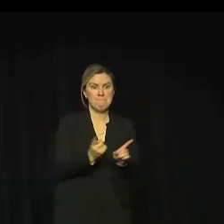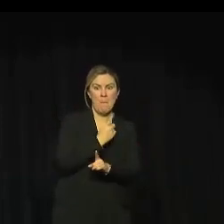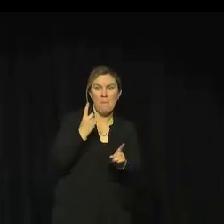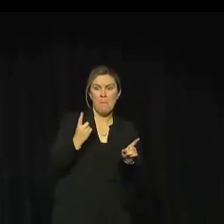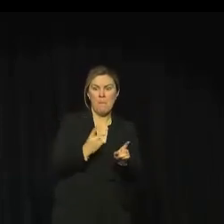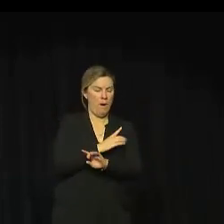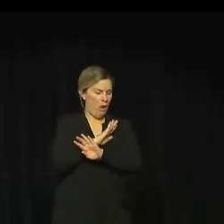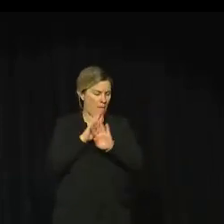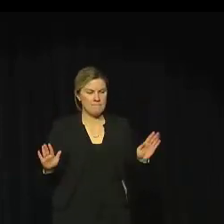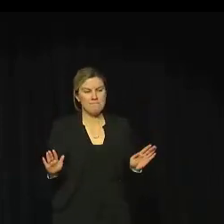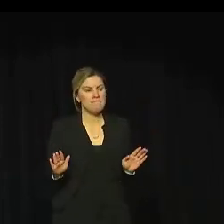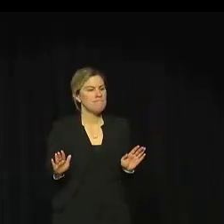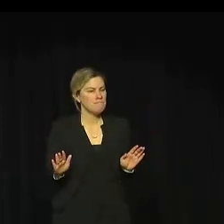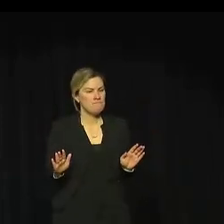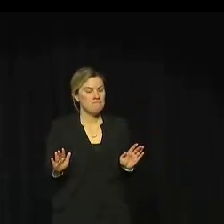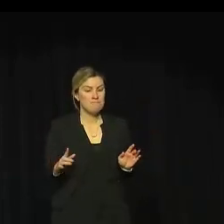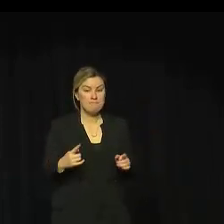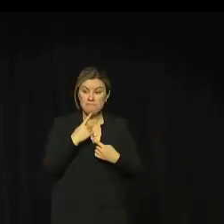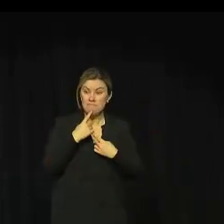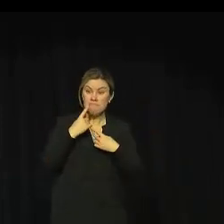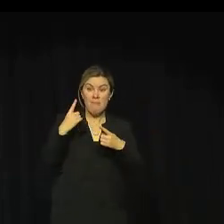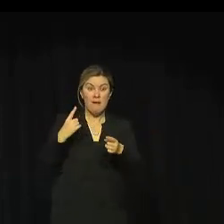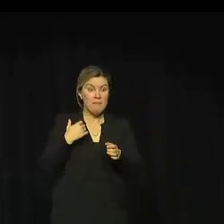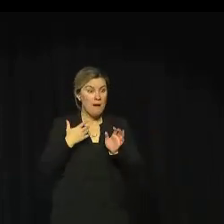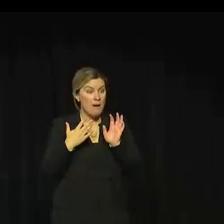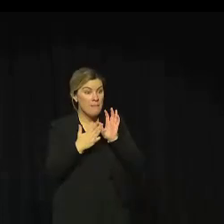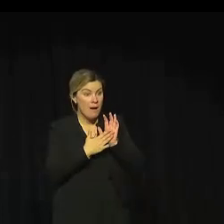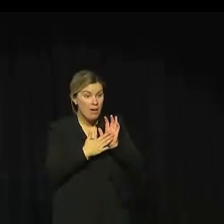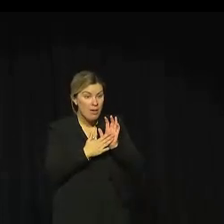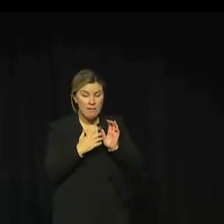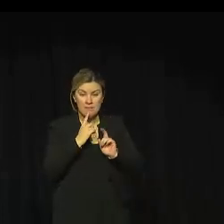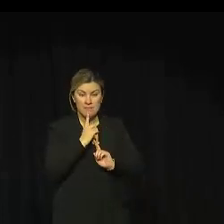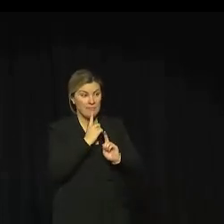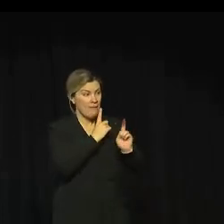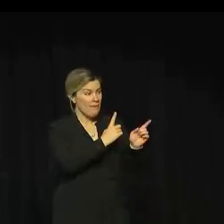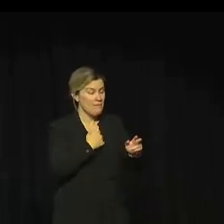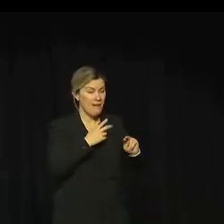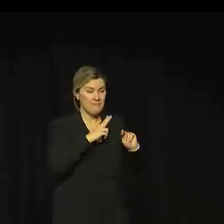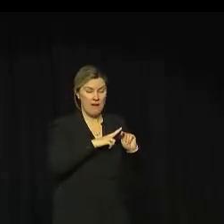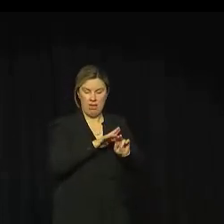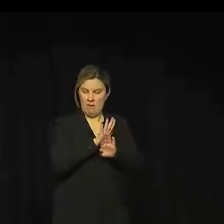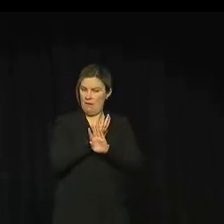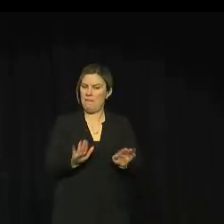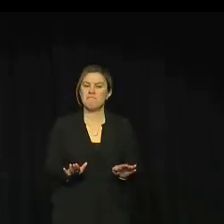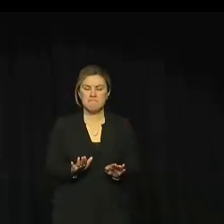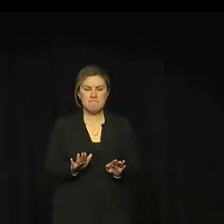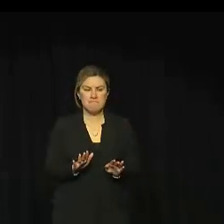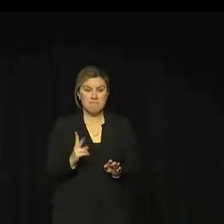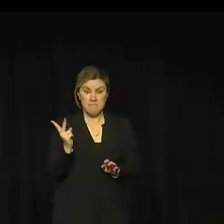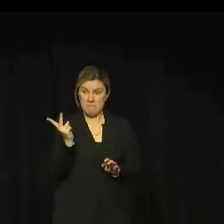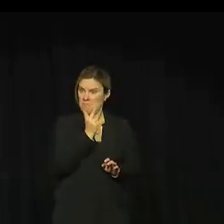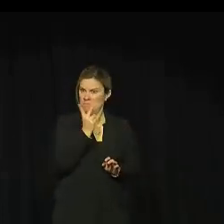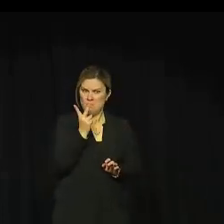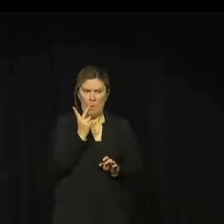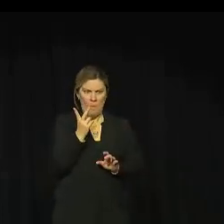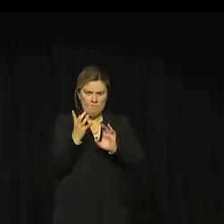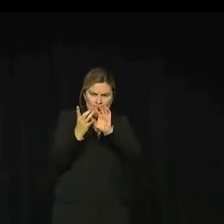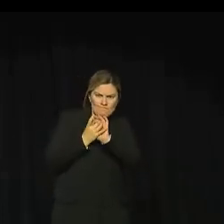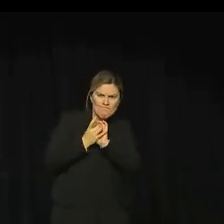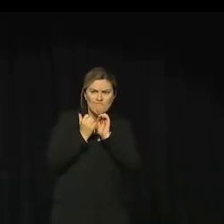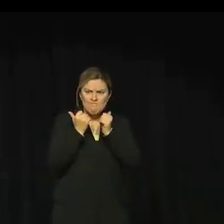to my mum. Never talk about it to my father. Both of whom were very engaged young